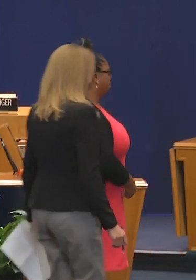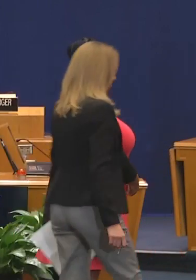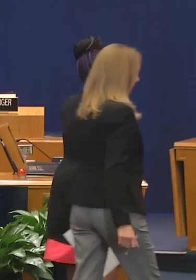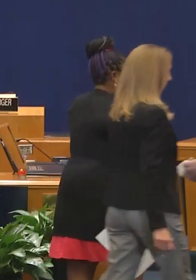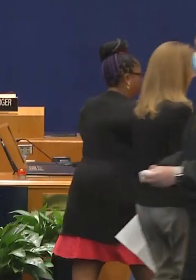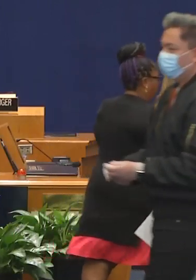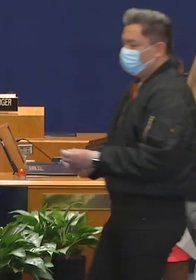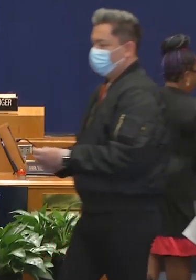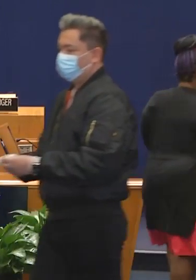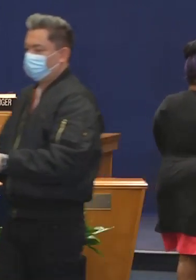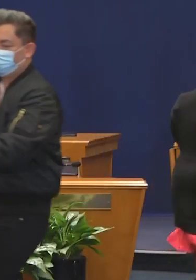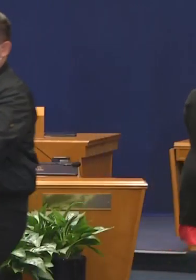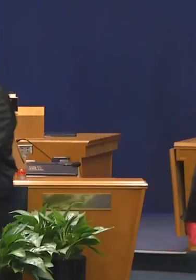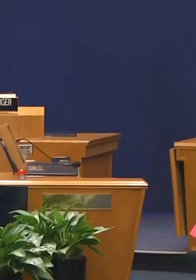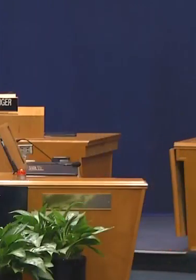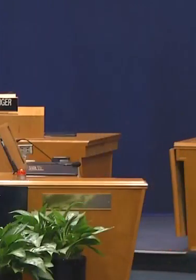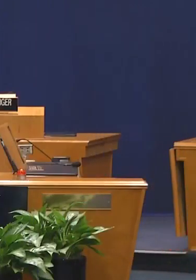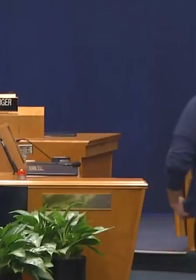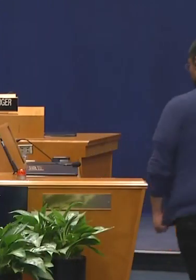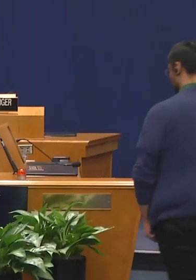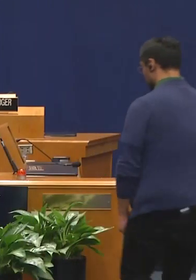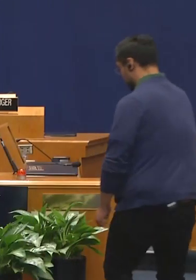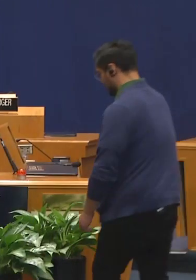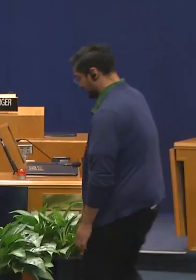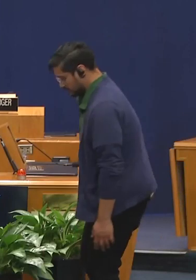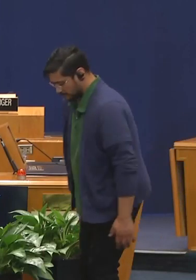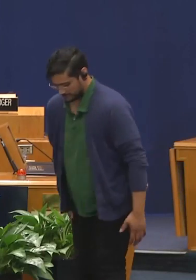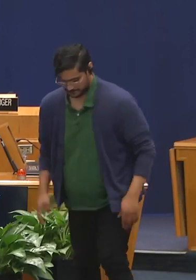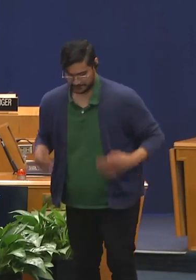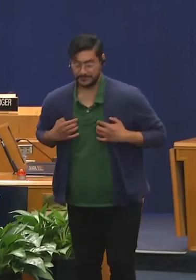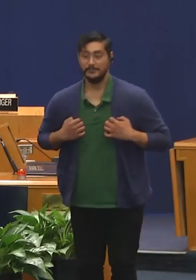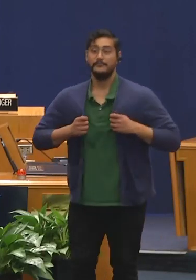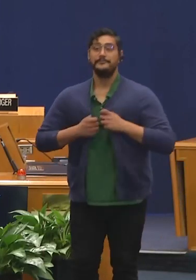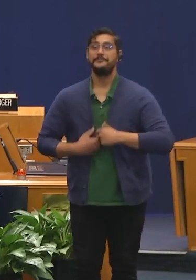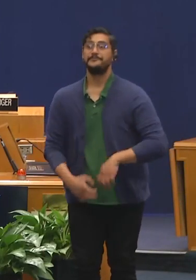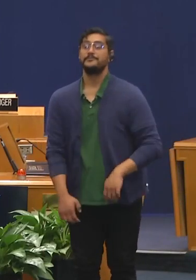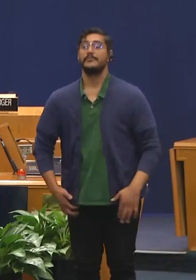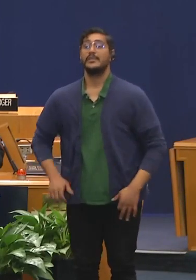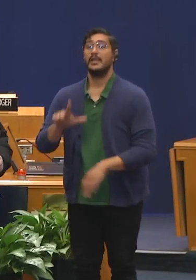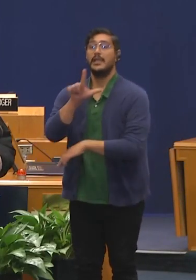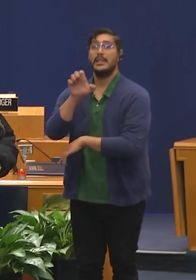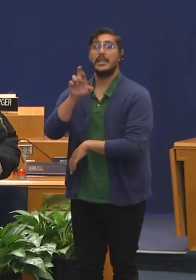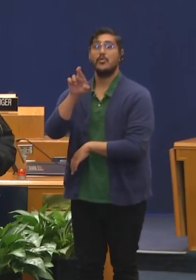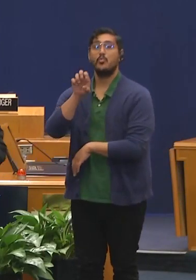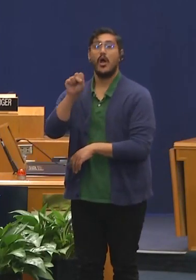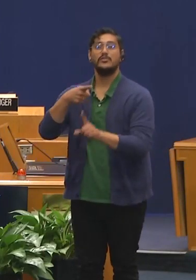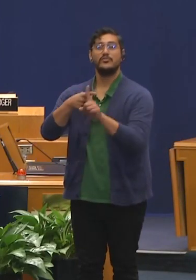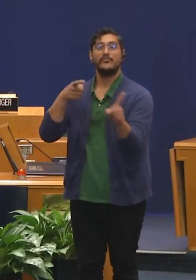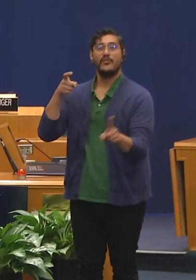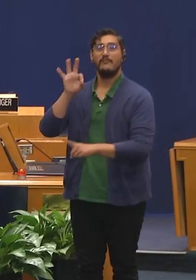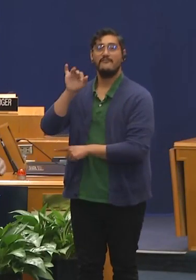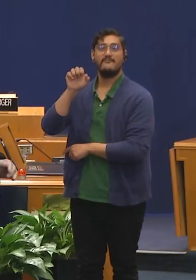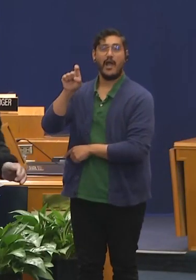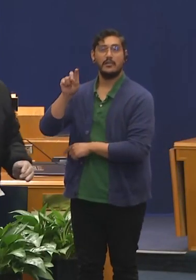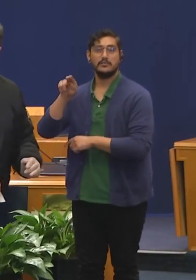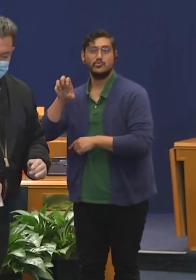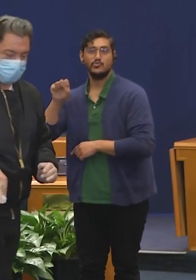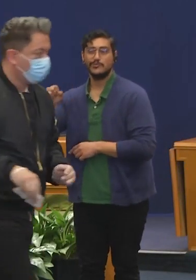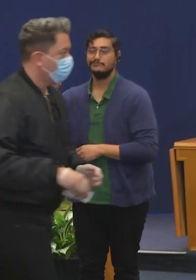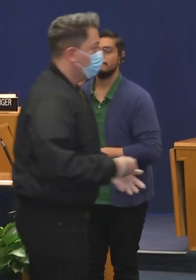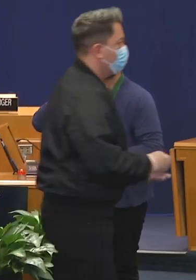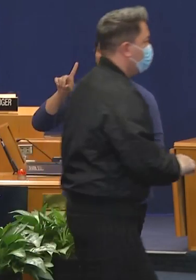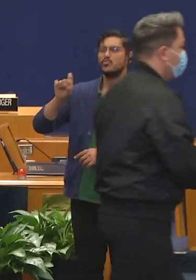And that will come from the line of Lee Ross with Fox News. Go ahead, your line is open. Thank you so much. This is a question for